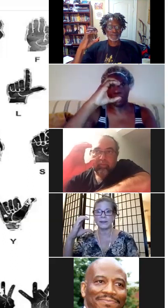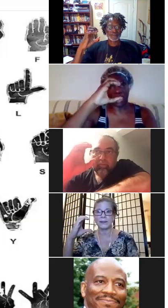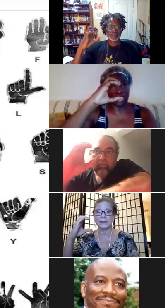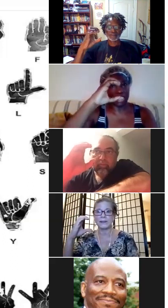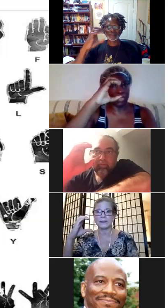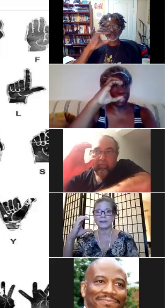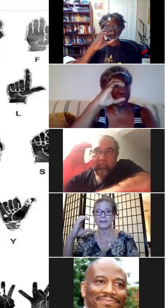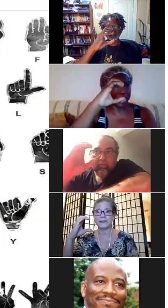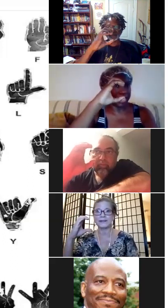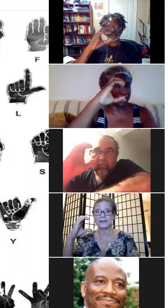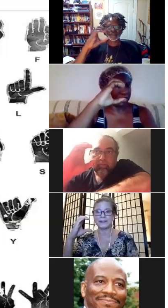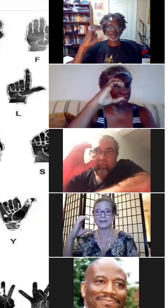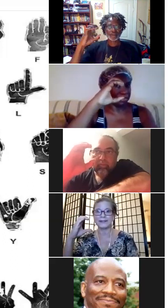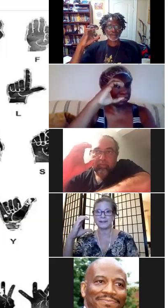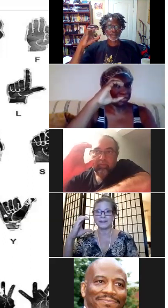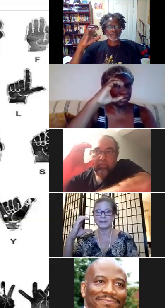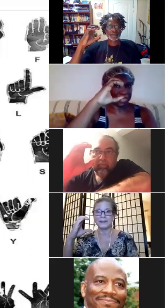You're just making a C with your hand.